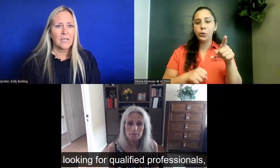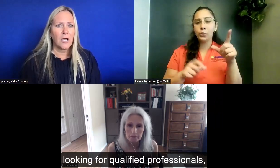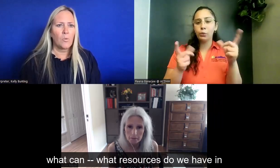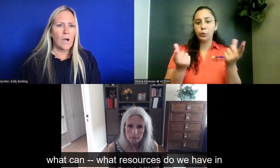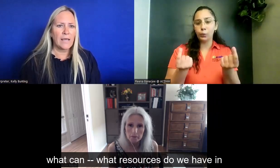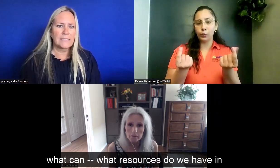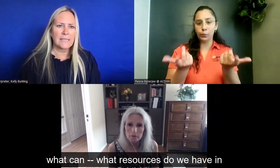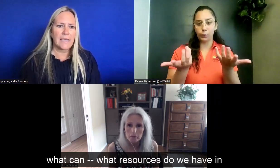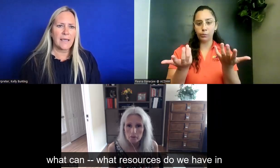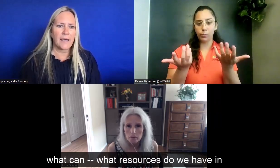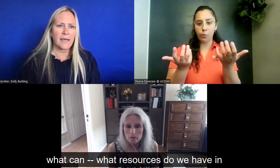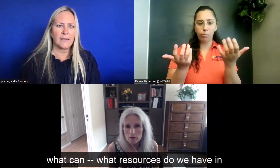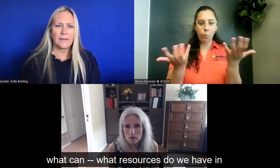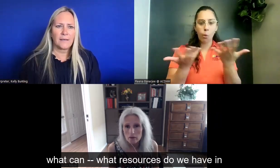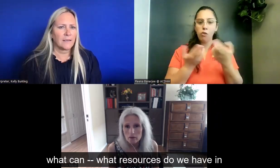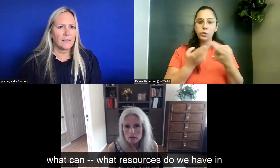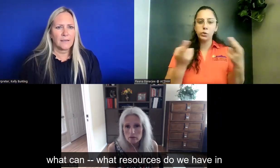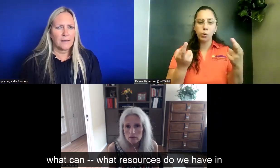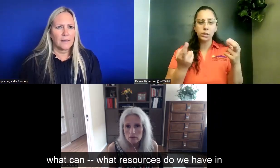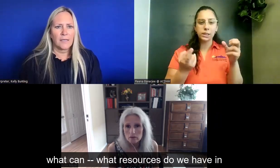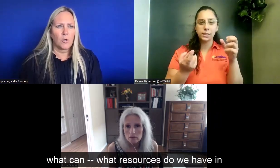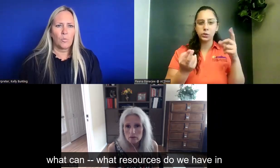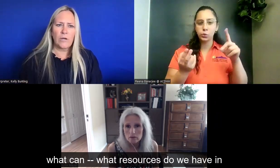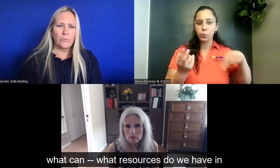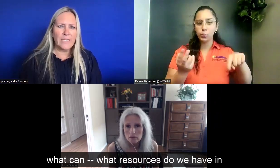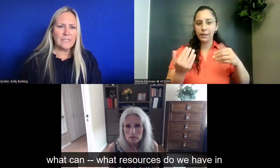professionals, what